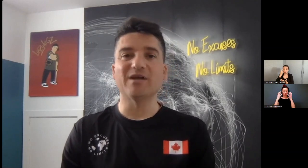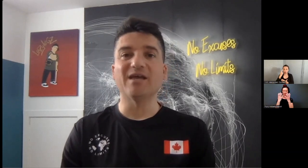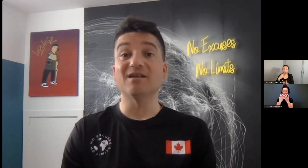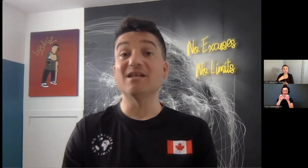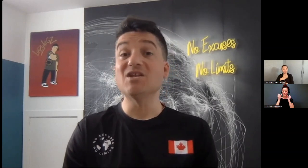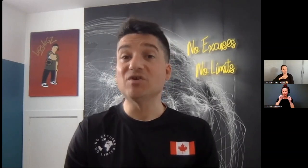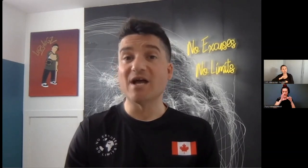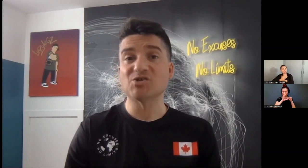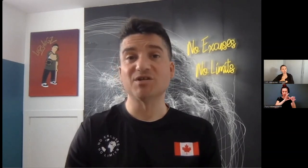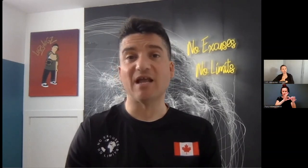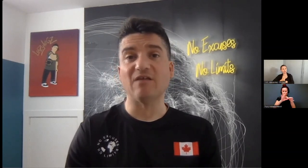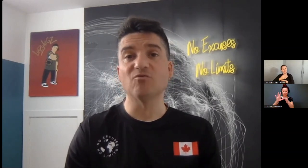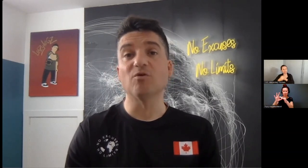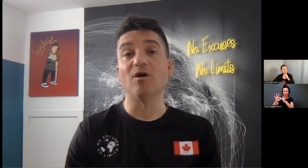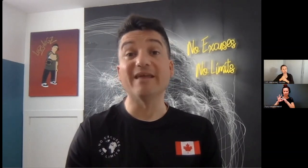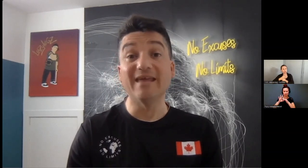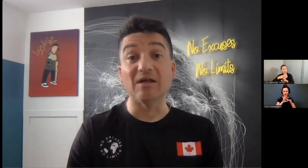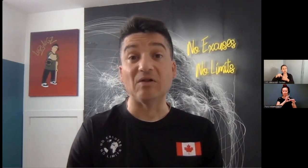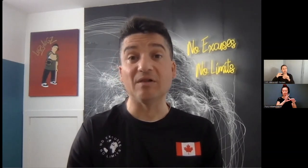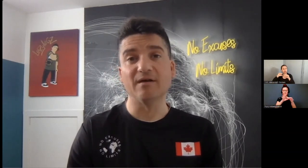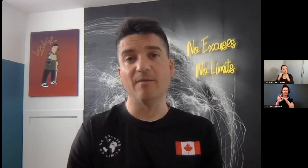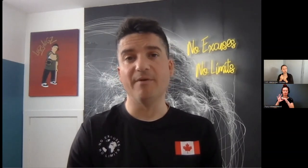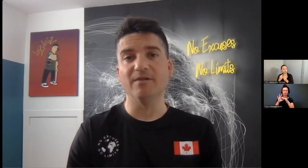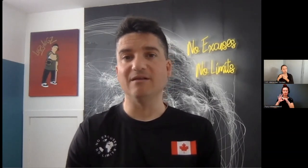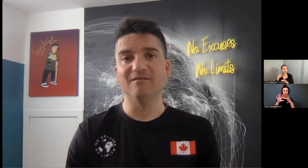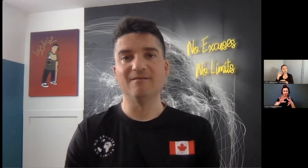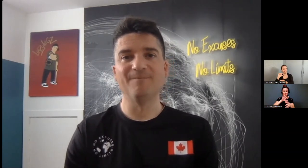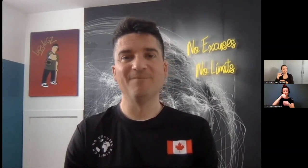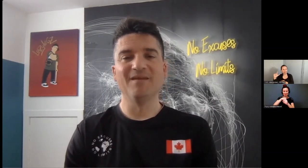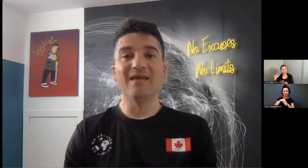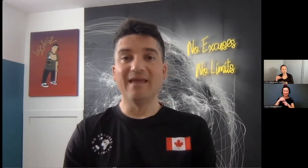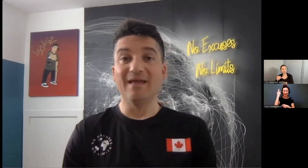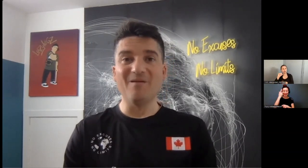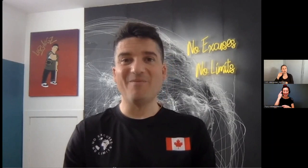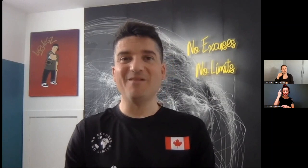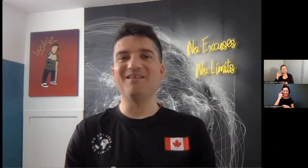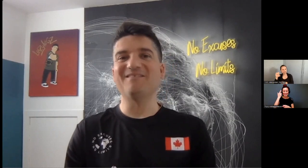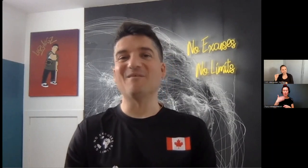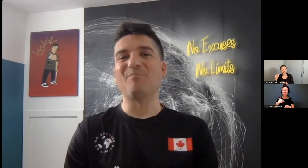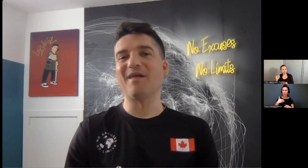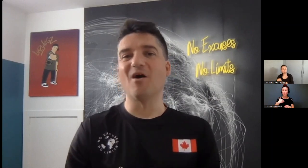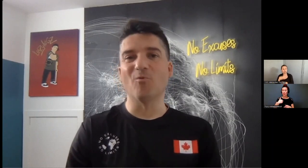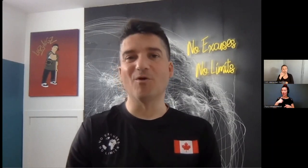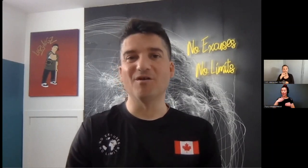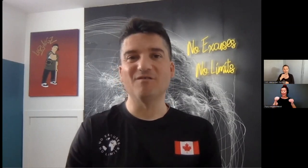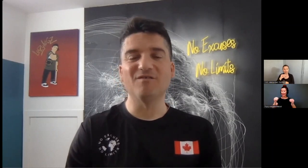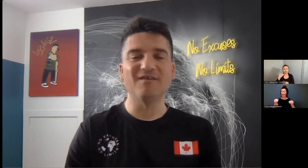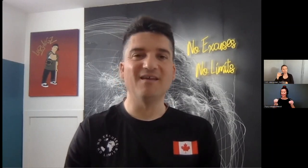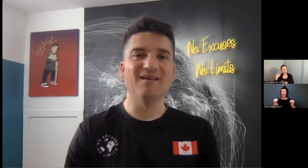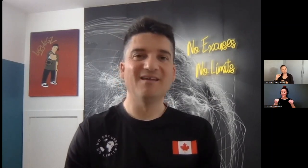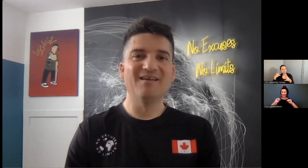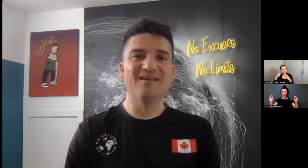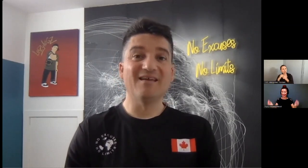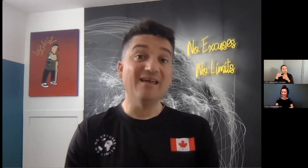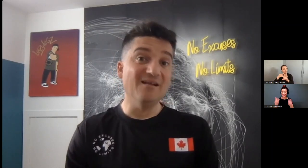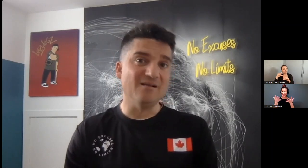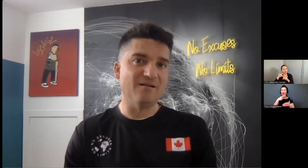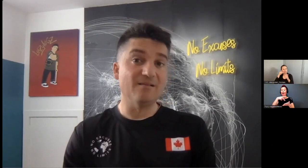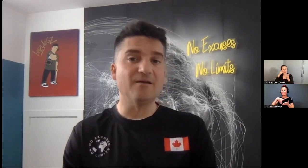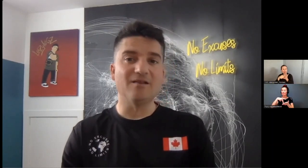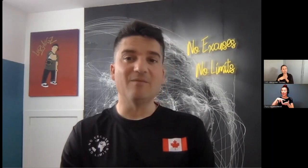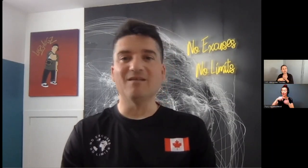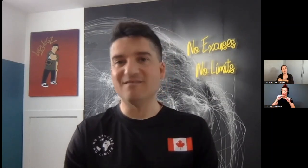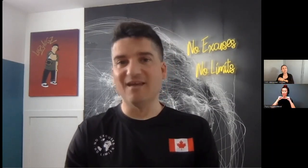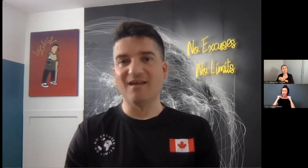why I created an international dance group called Ill Abilities. Ill Abilities is a play on words. You see,